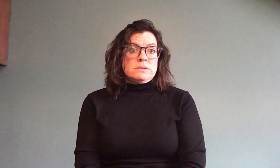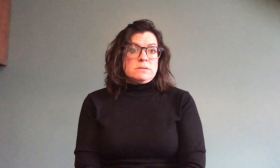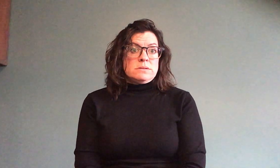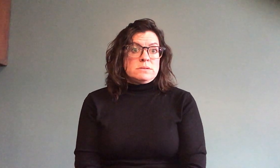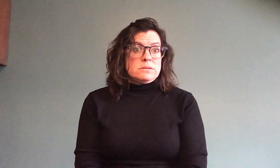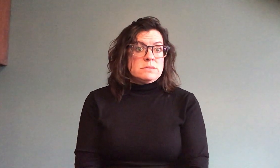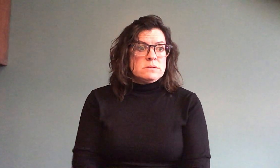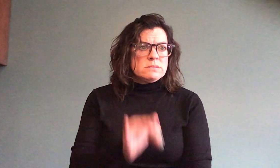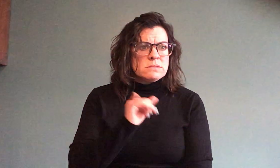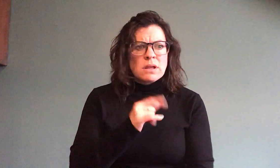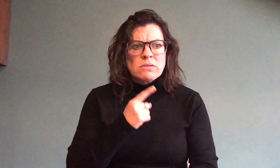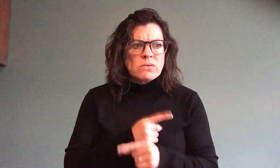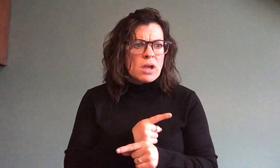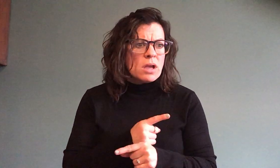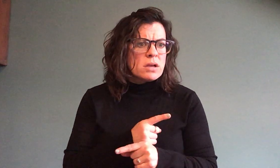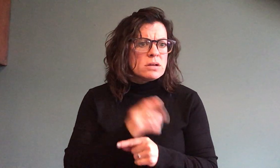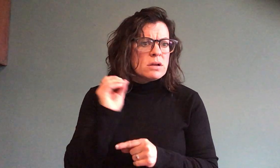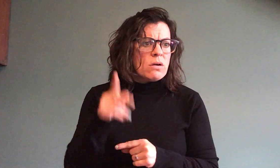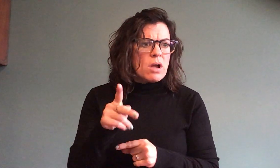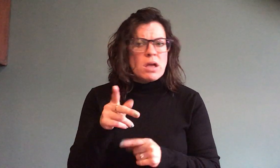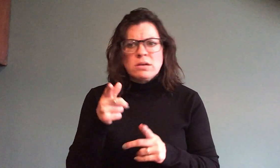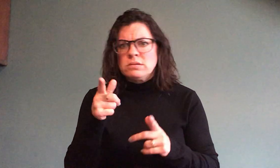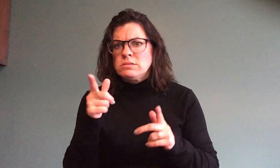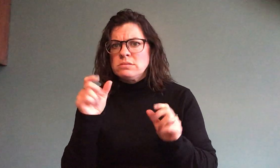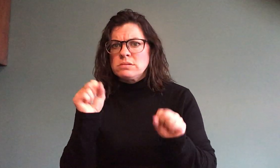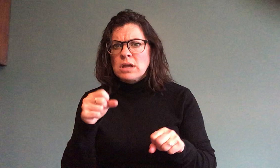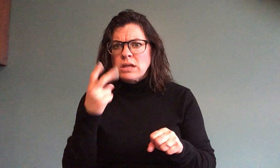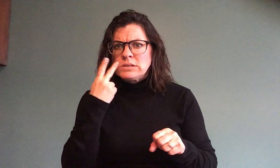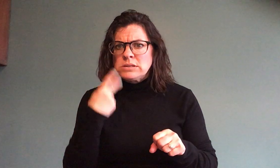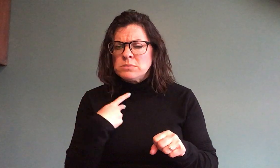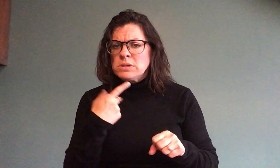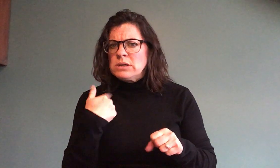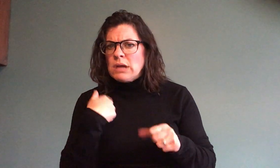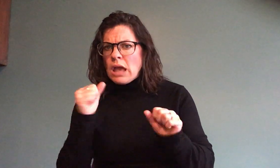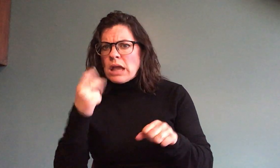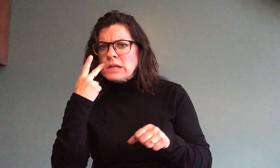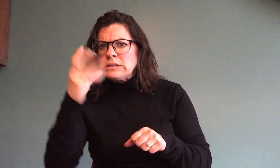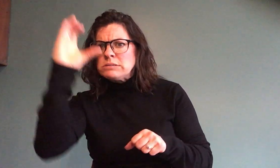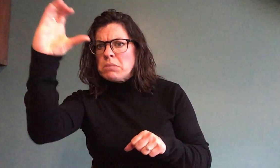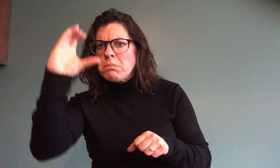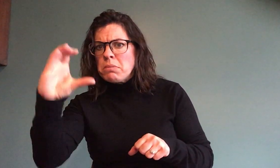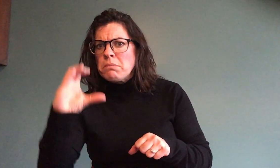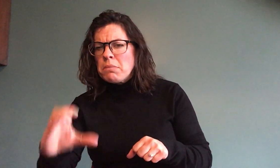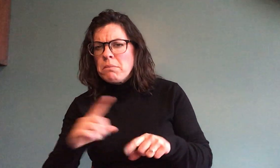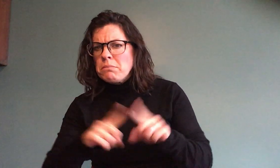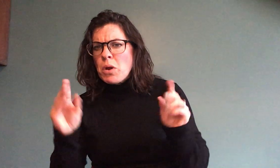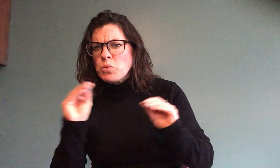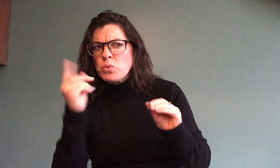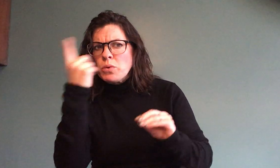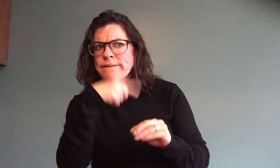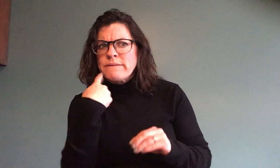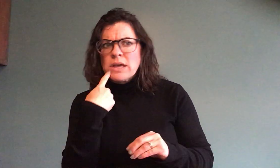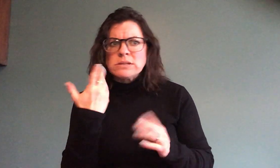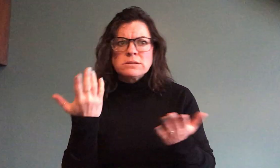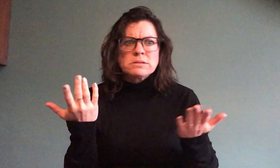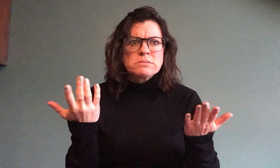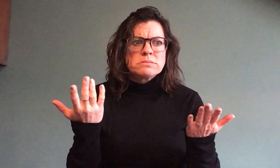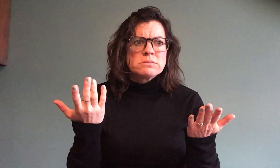So you guys can see me. I can see your symbols on the screen or whatever. All right. Any questions? No.